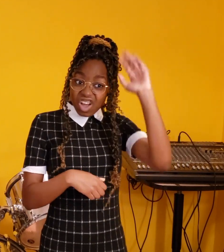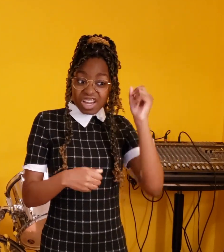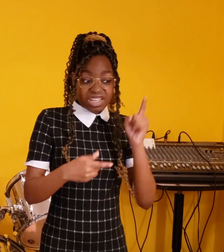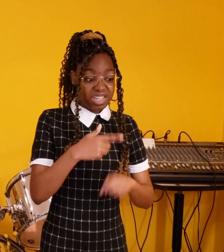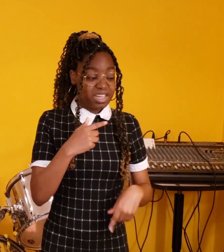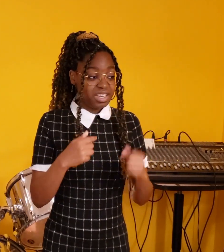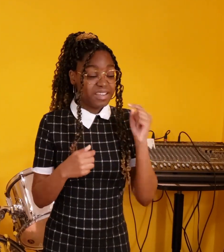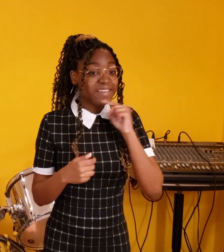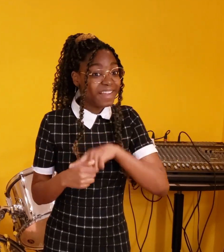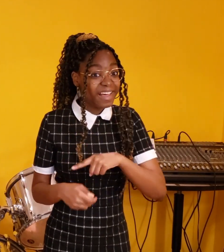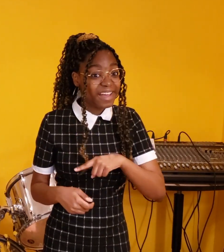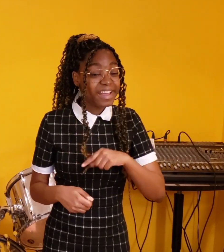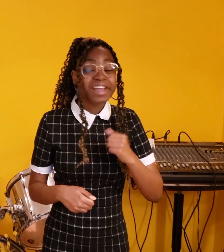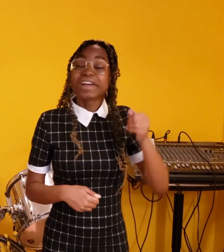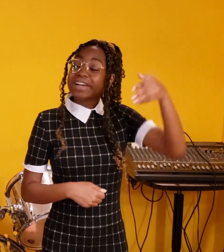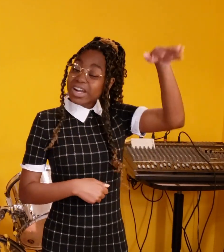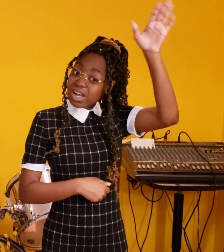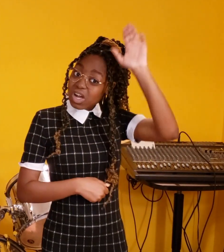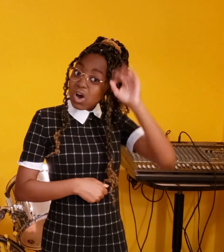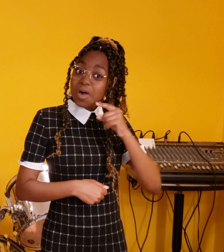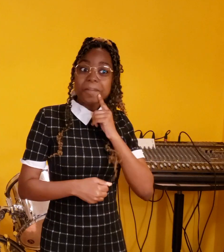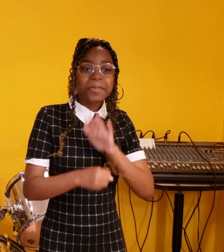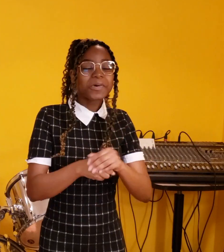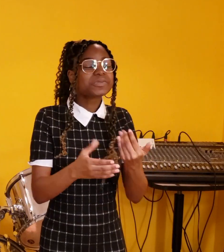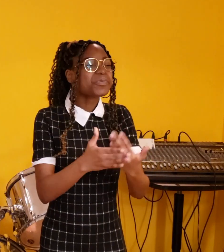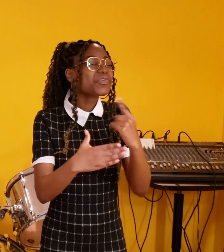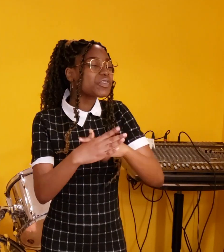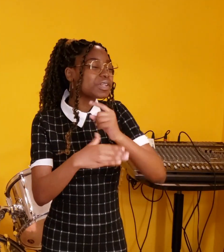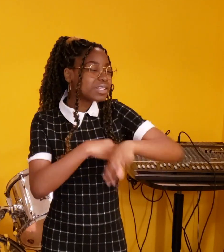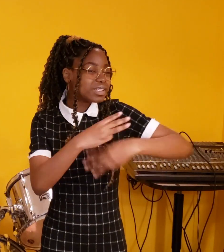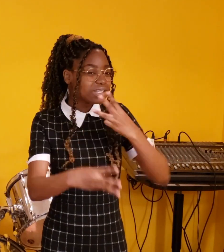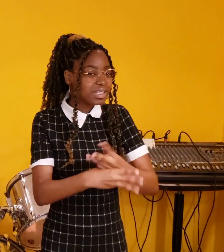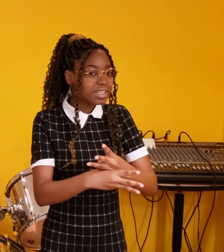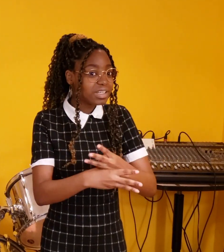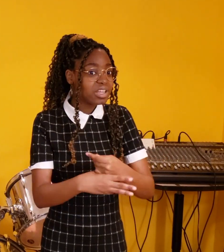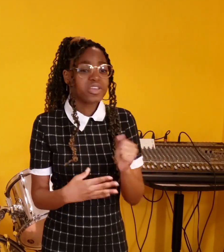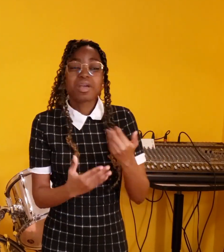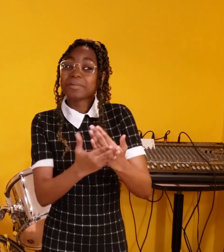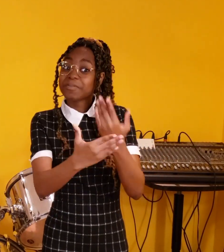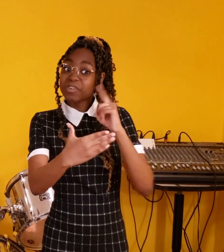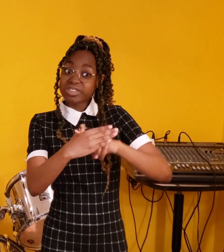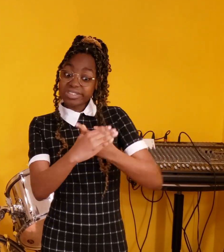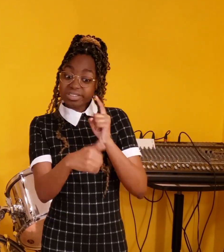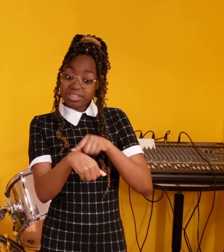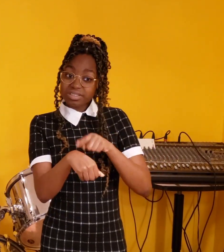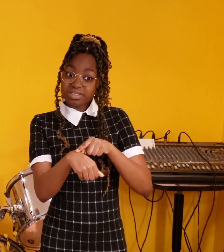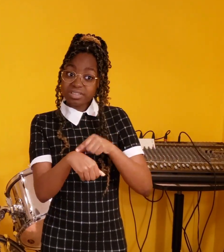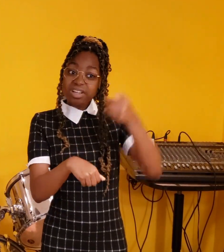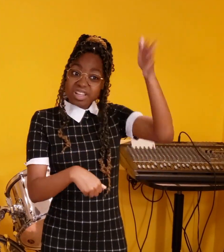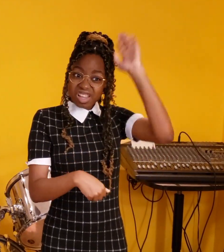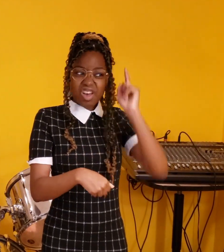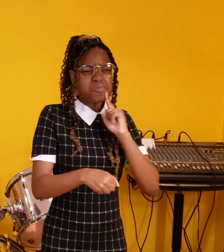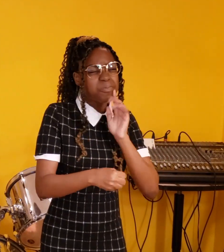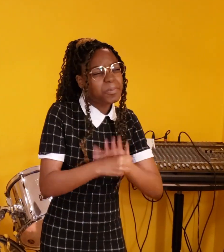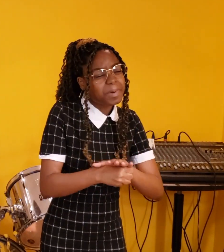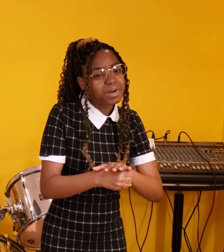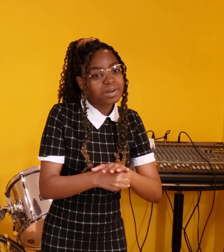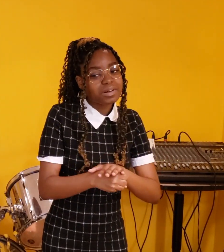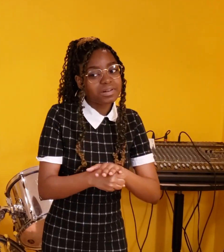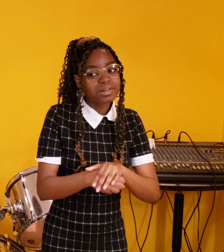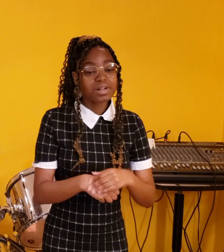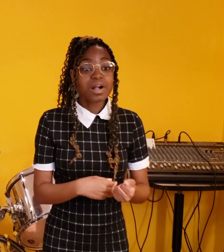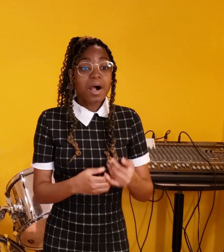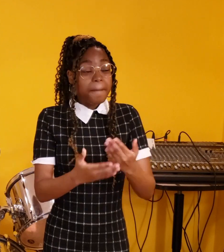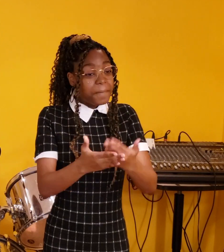the world began. So a promise or a covenant was made before time began. Before Adam and Eve were